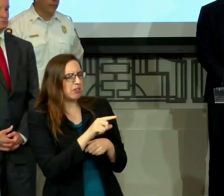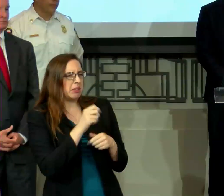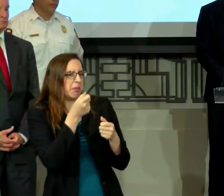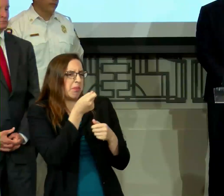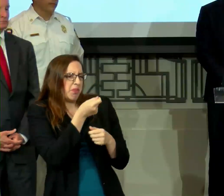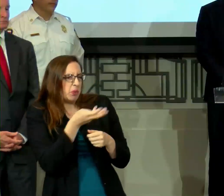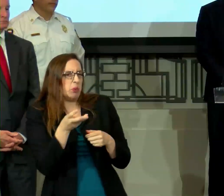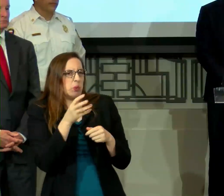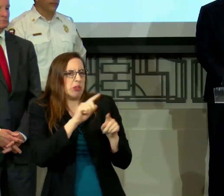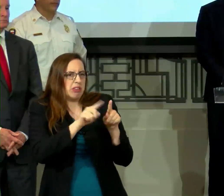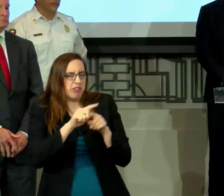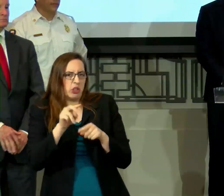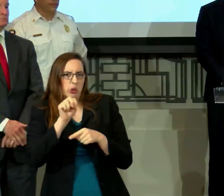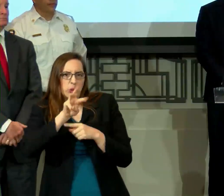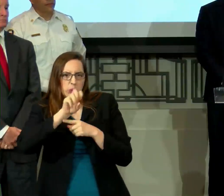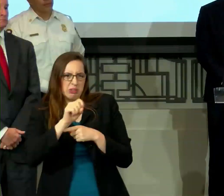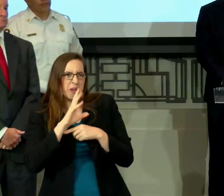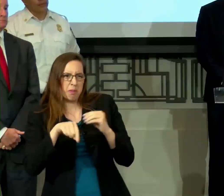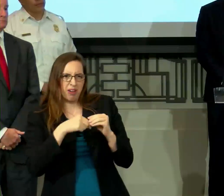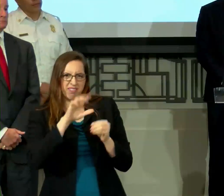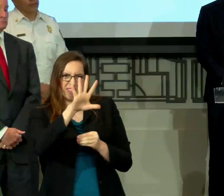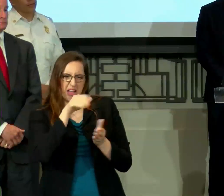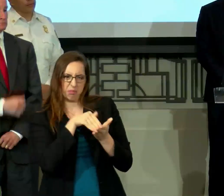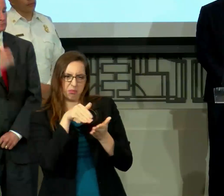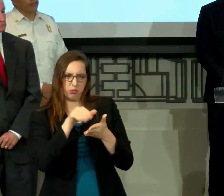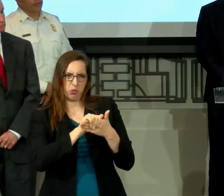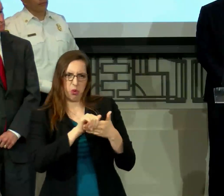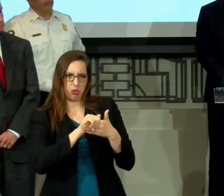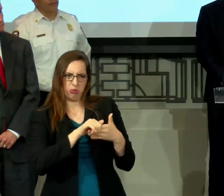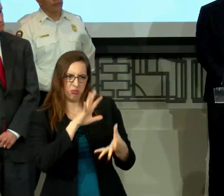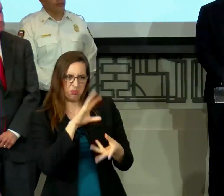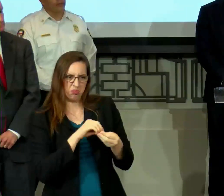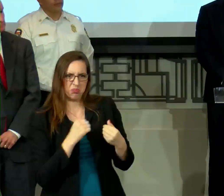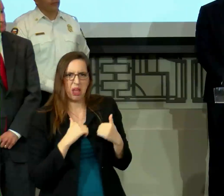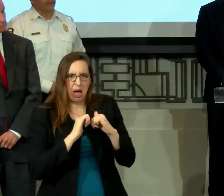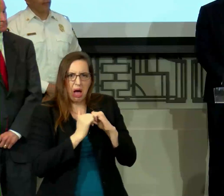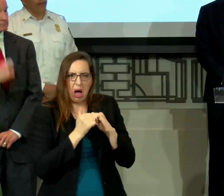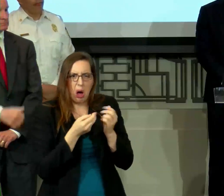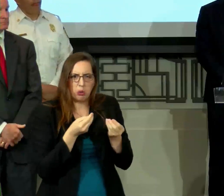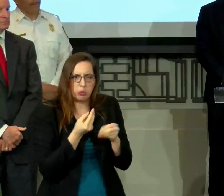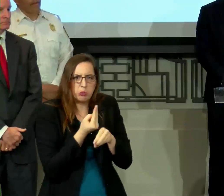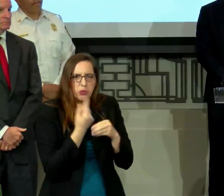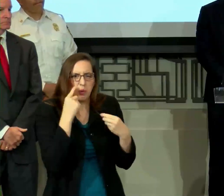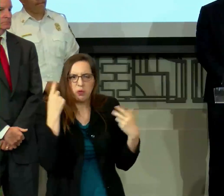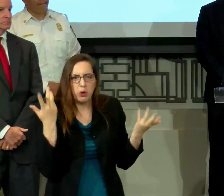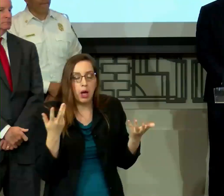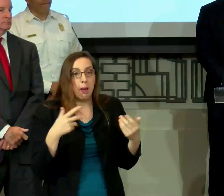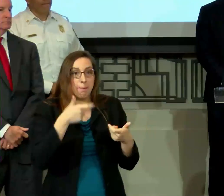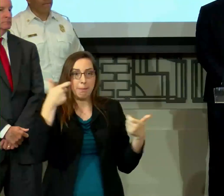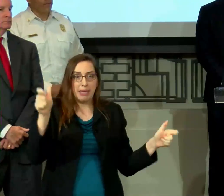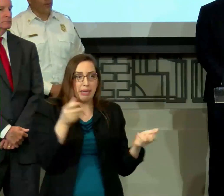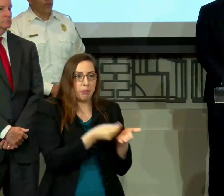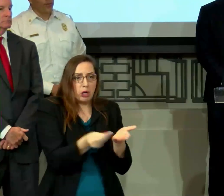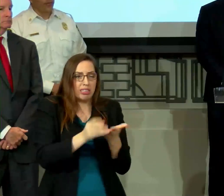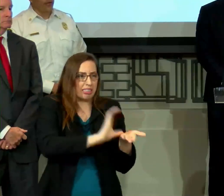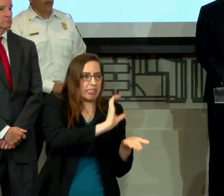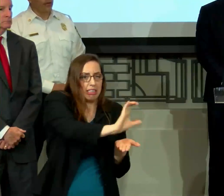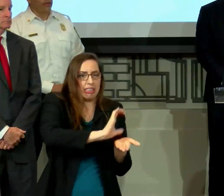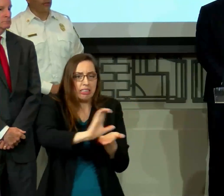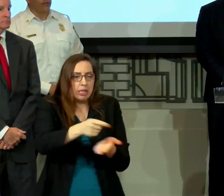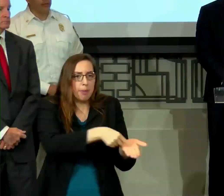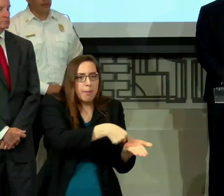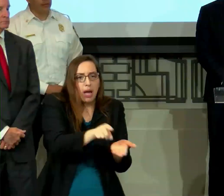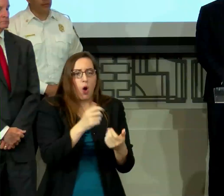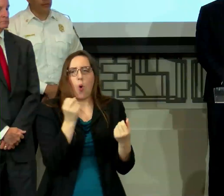had asked about the $5 million. Yes. How are you planning to use it? Are they for large purchases only, for everything